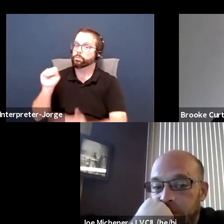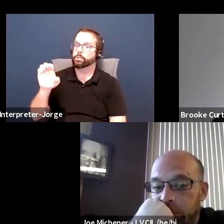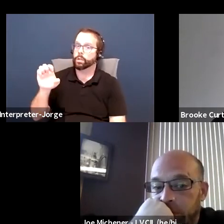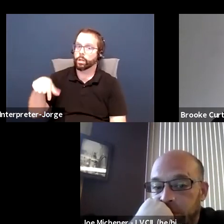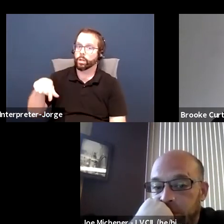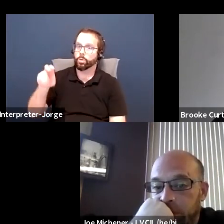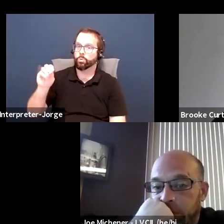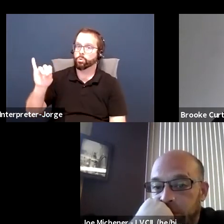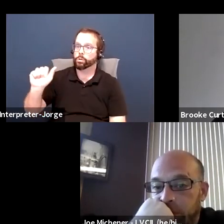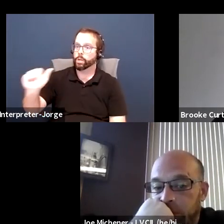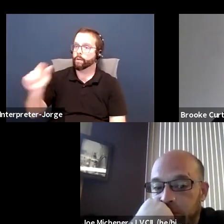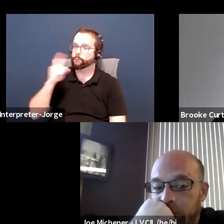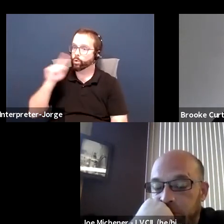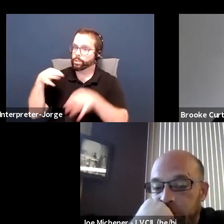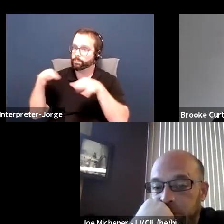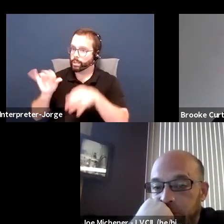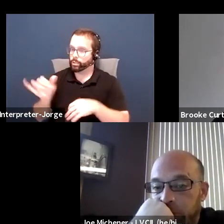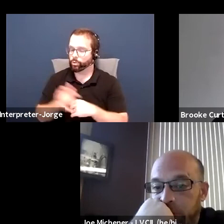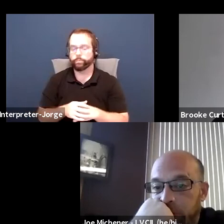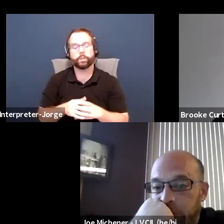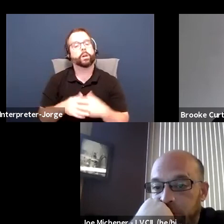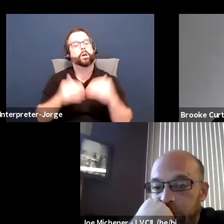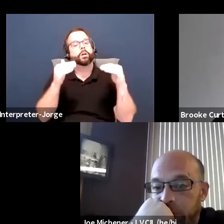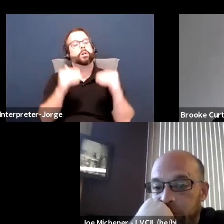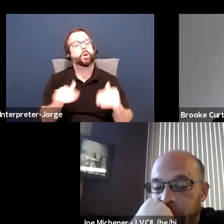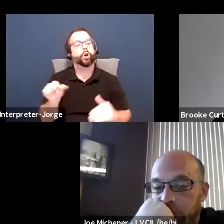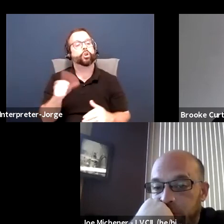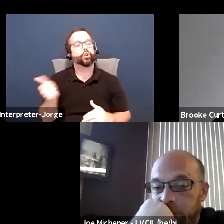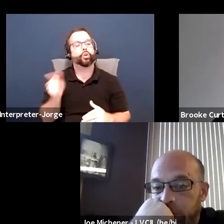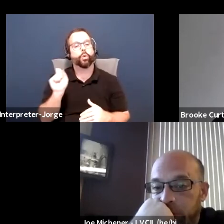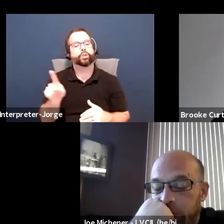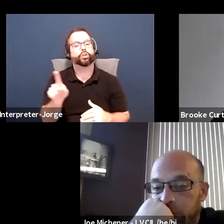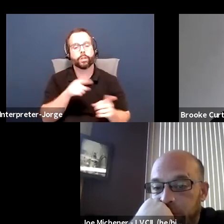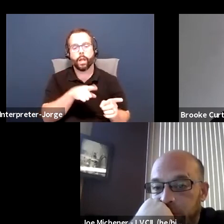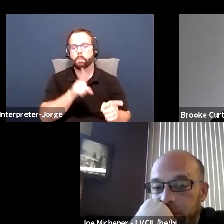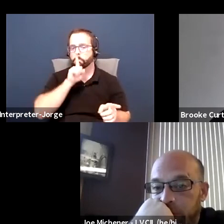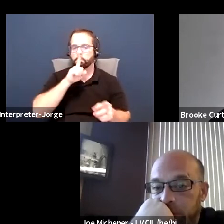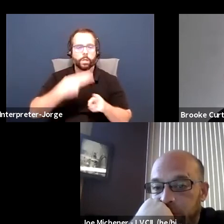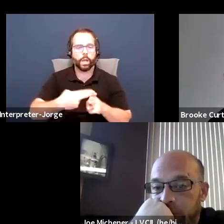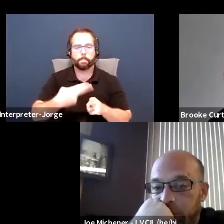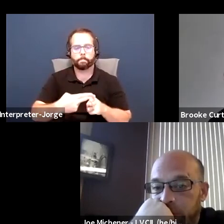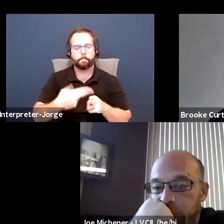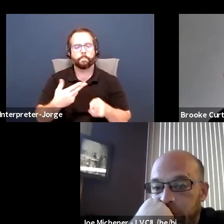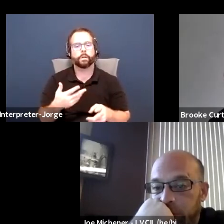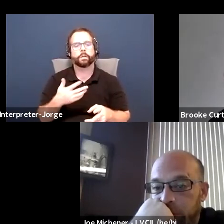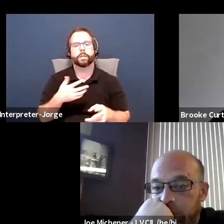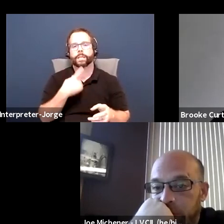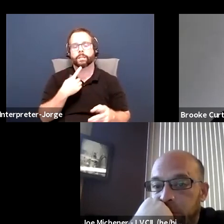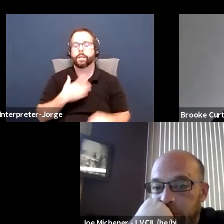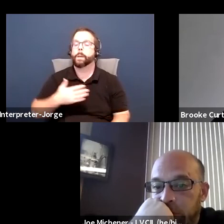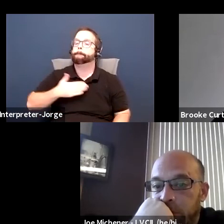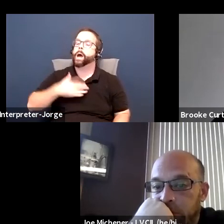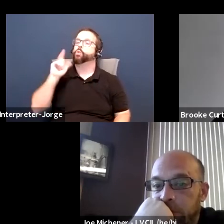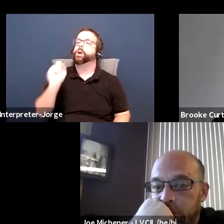And we have another question that's anonymous. My question is, are